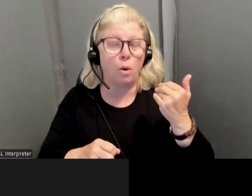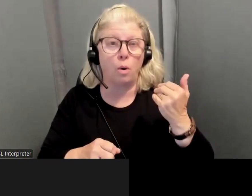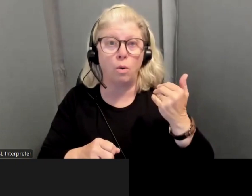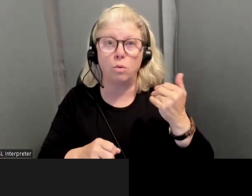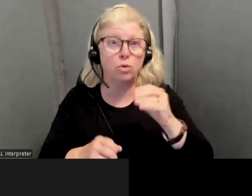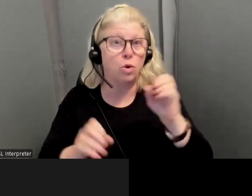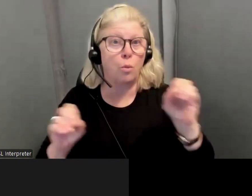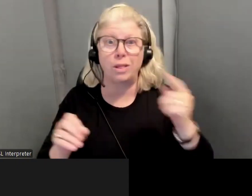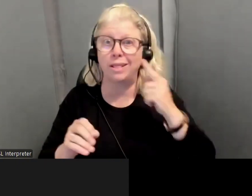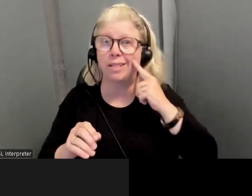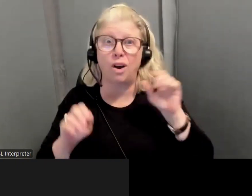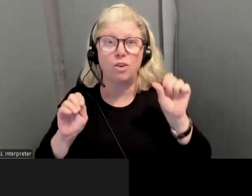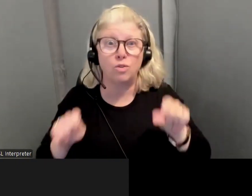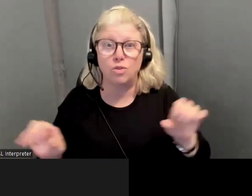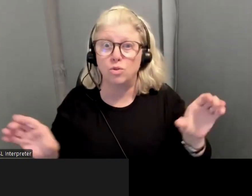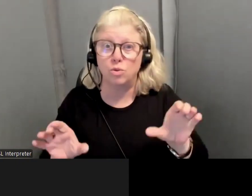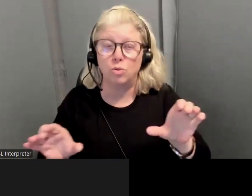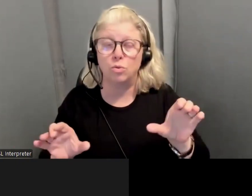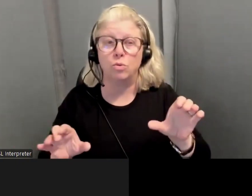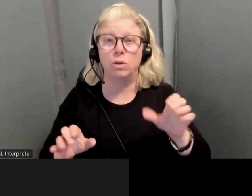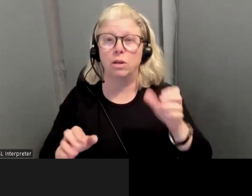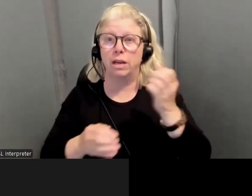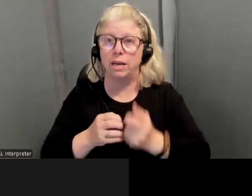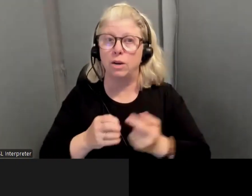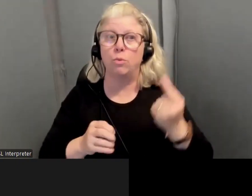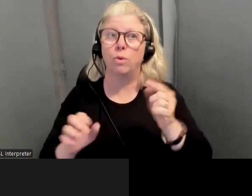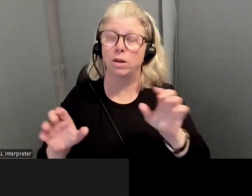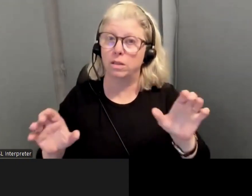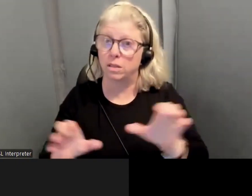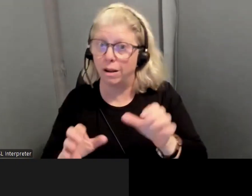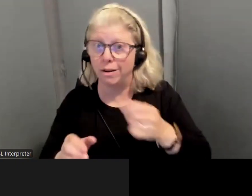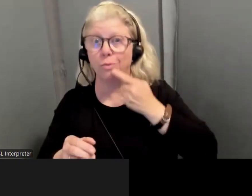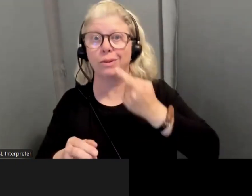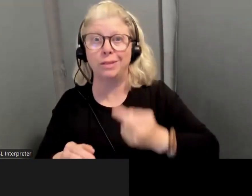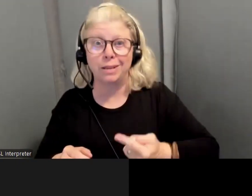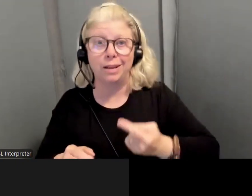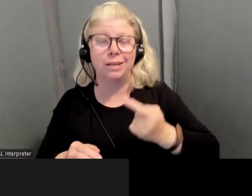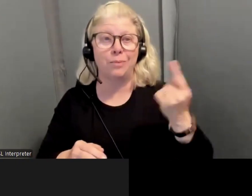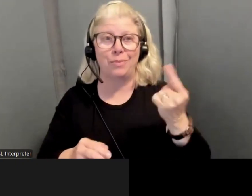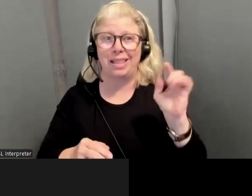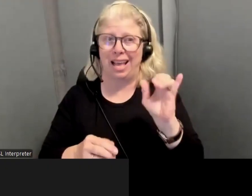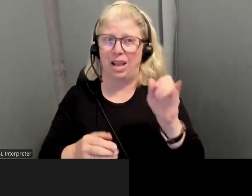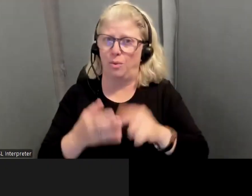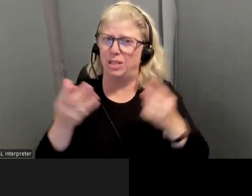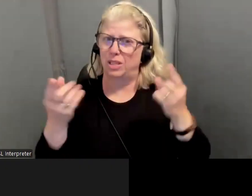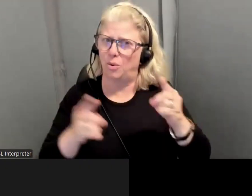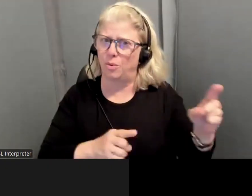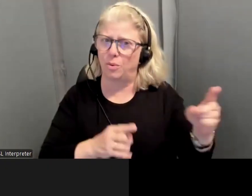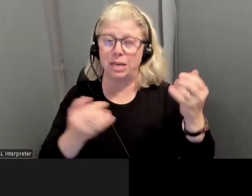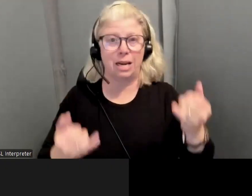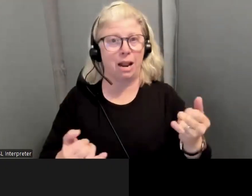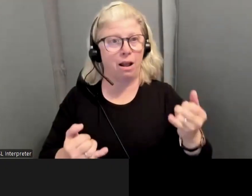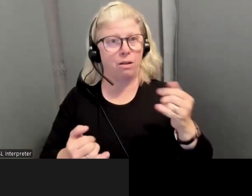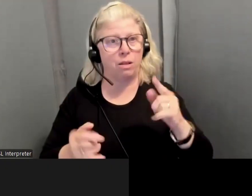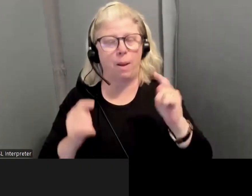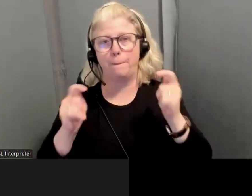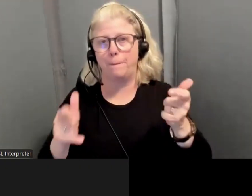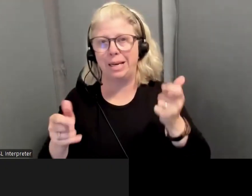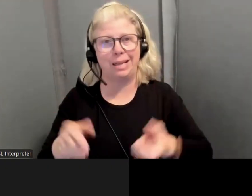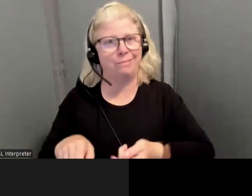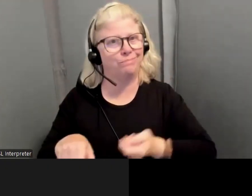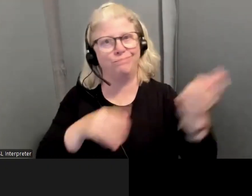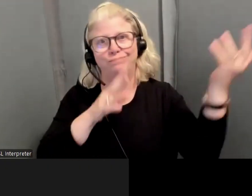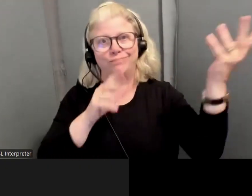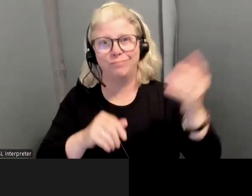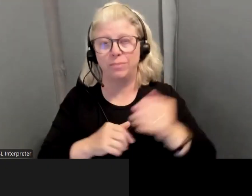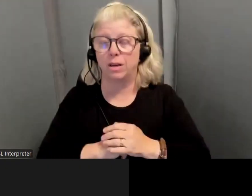unthinkable. Right? If anybody had done or said anything like what's going on right now, they would have been immediately out.